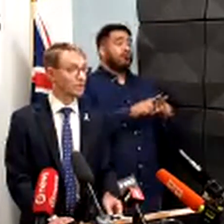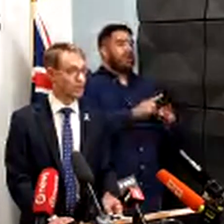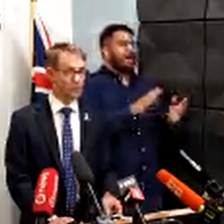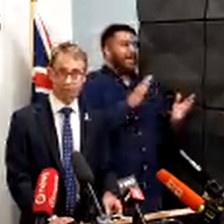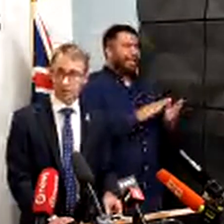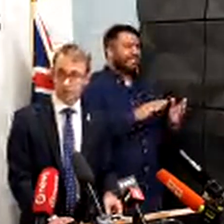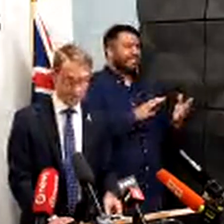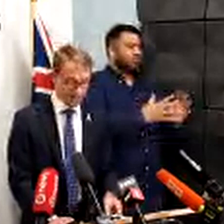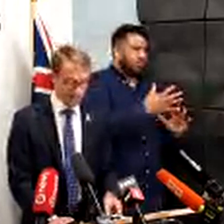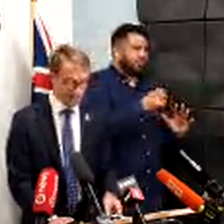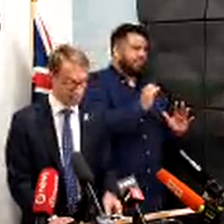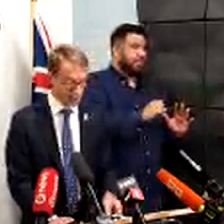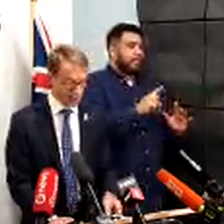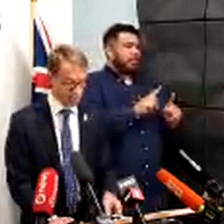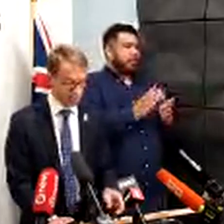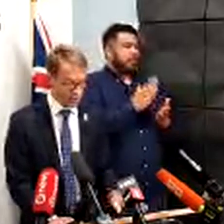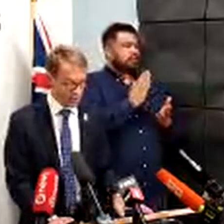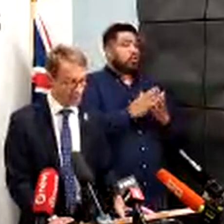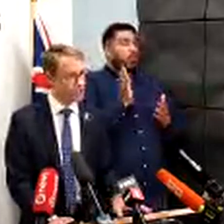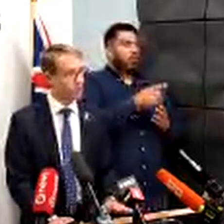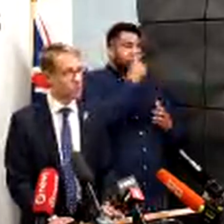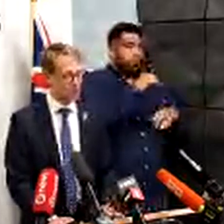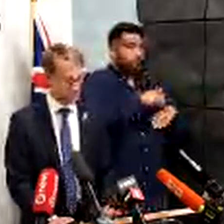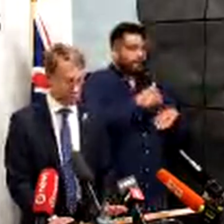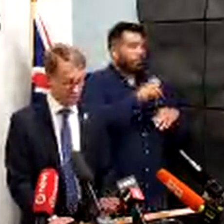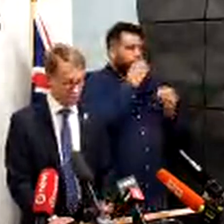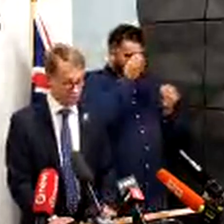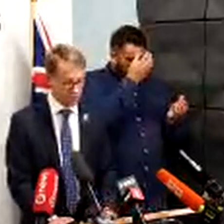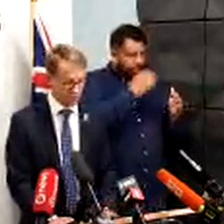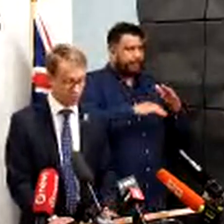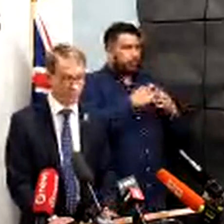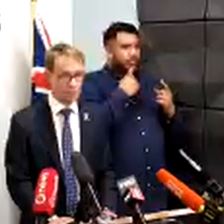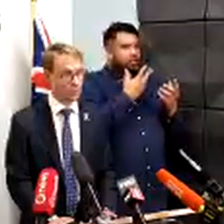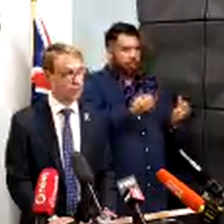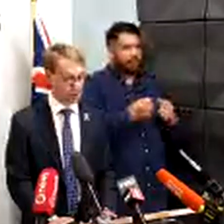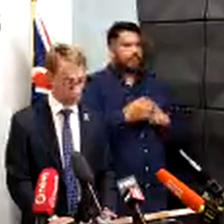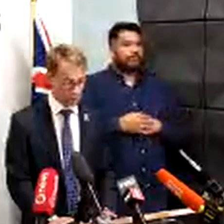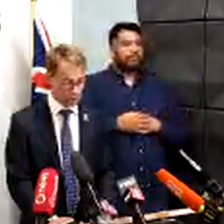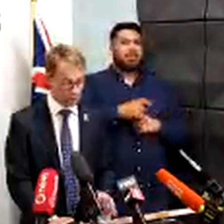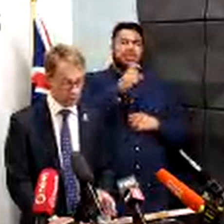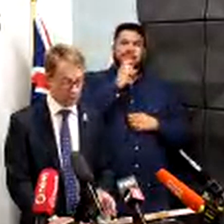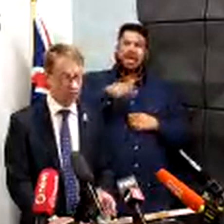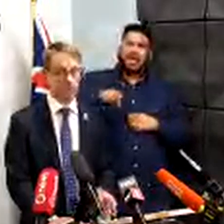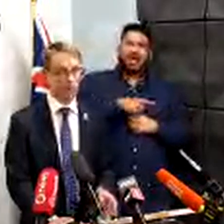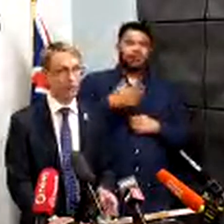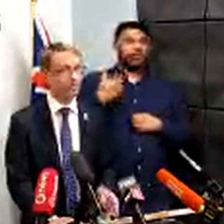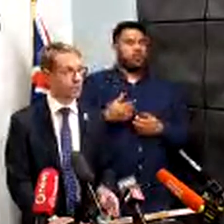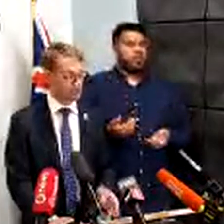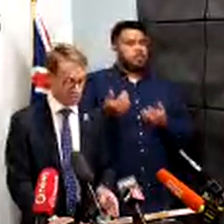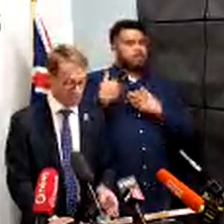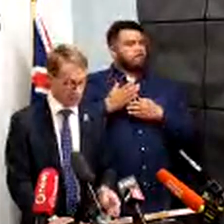course that those affected are kept updated. I just want again to thank the staff who have stepped up in this emergency. They have